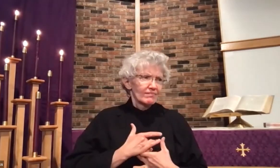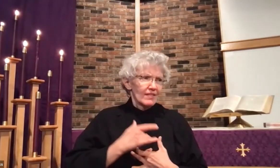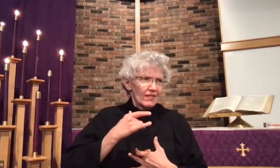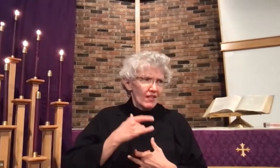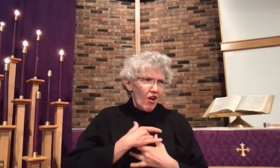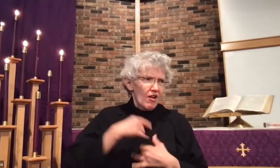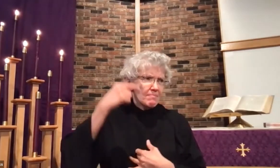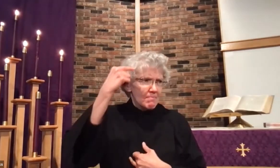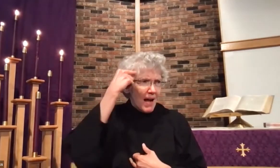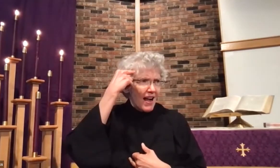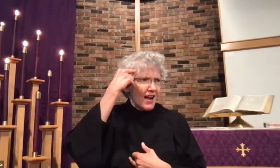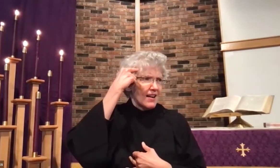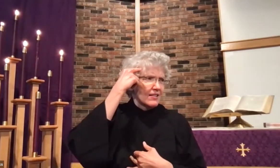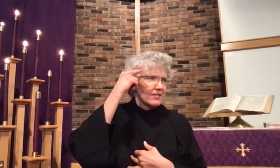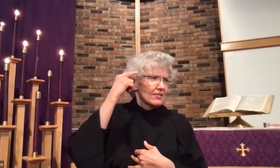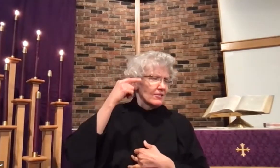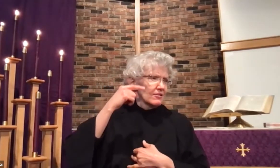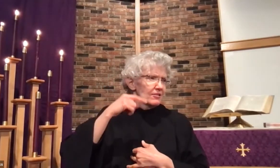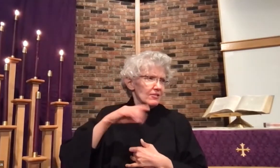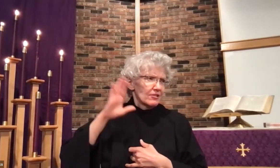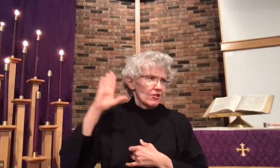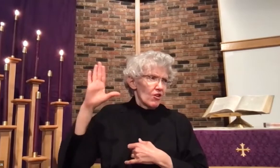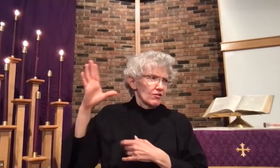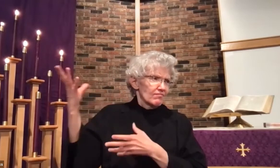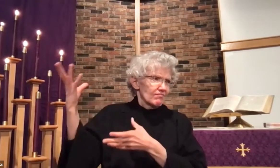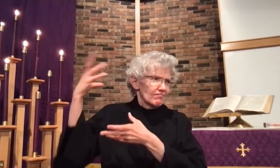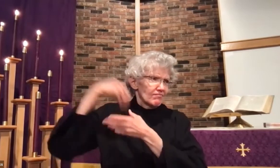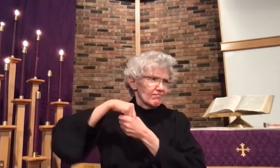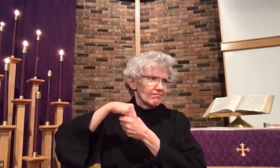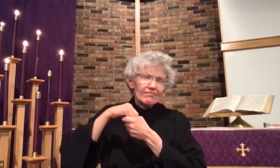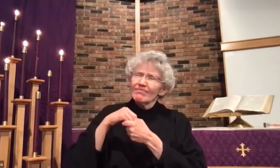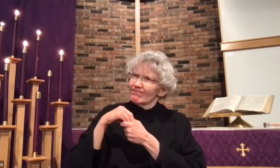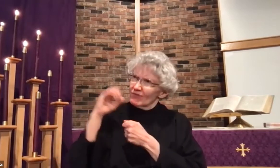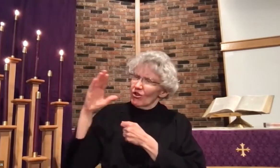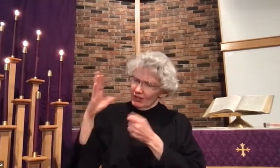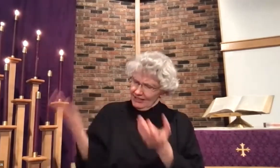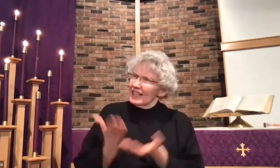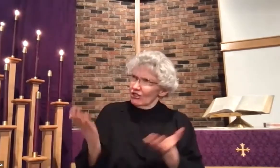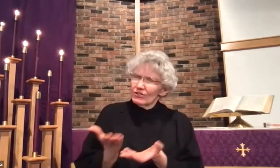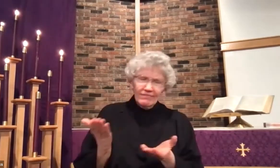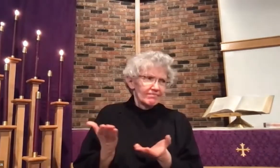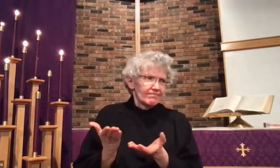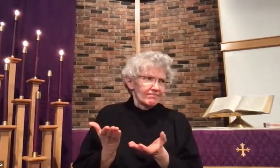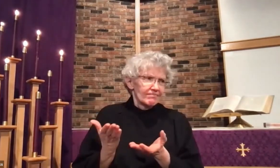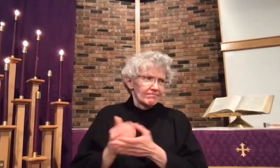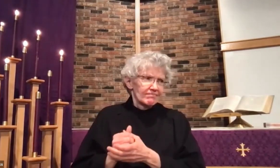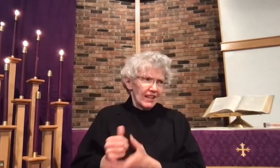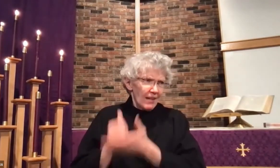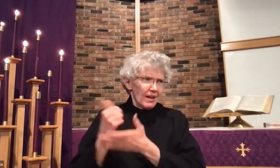Open our hearts and minds to your constant presence.